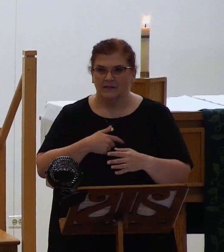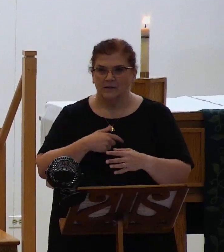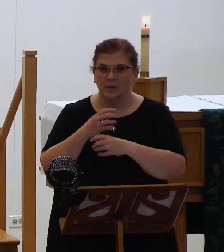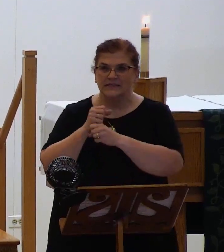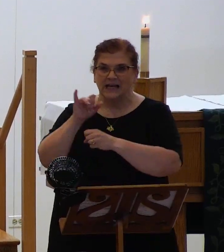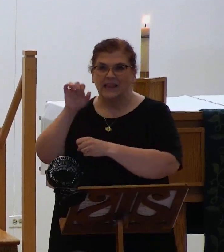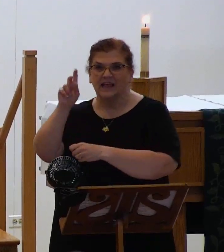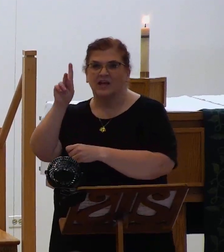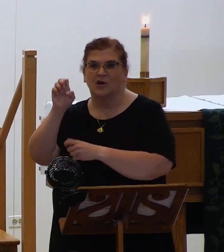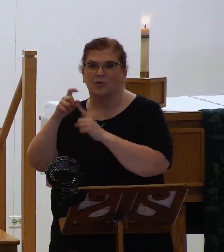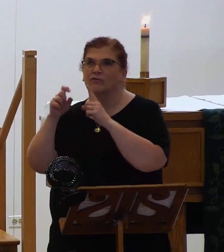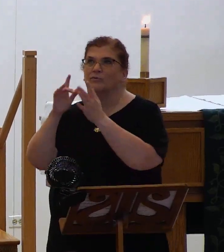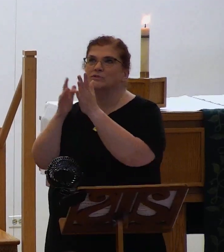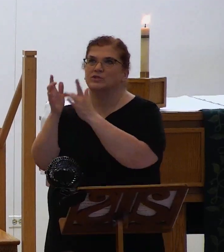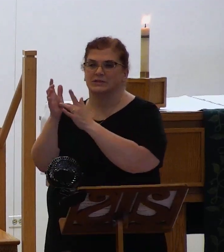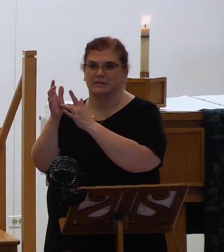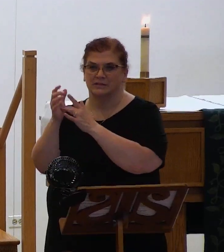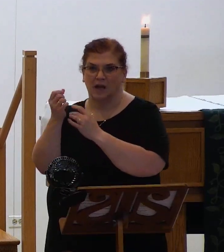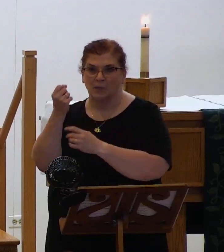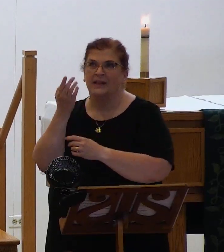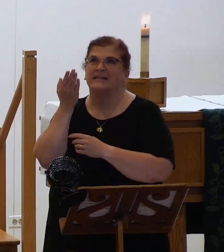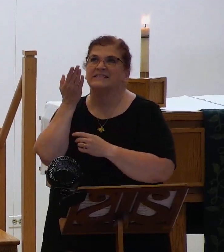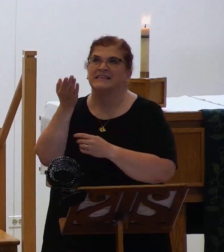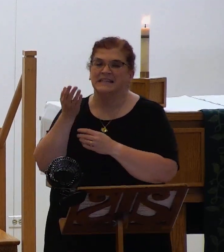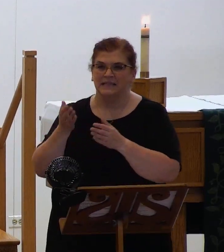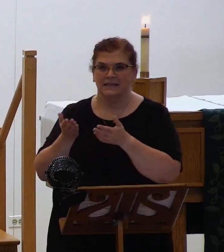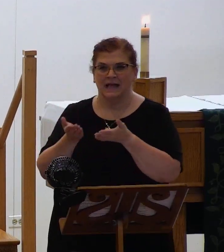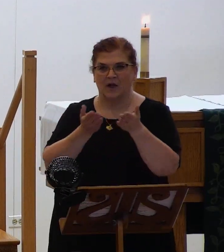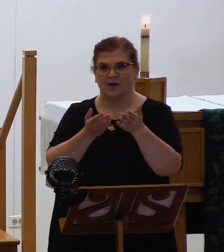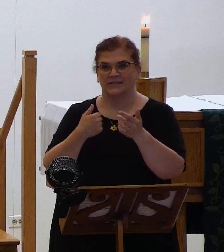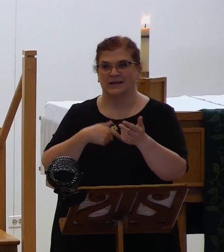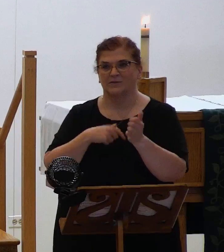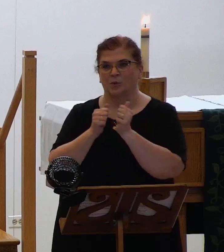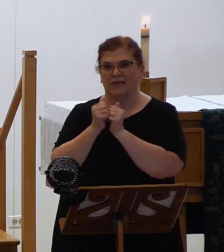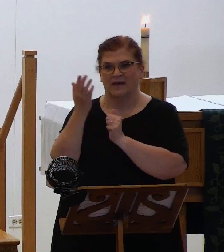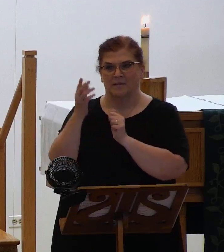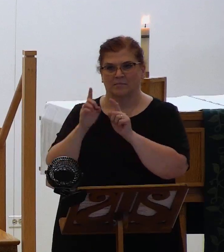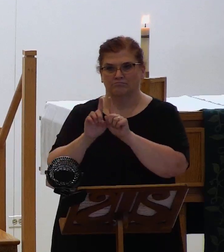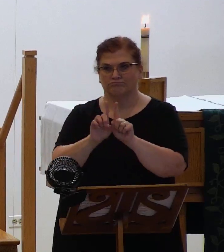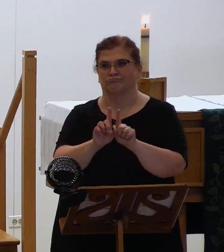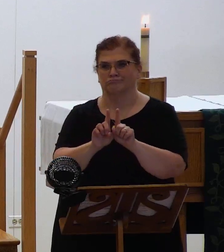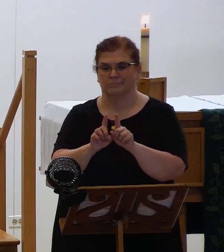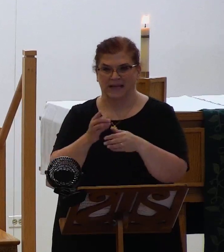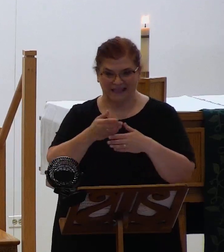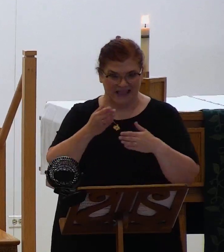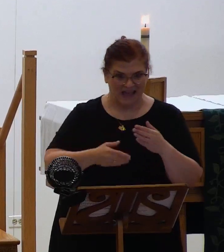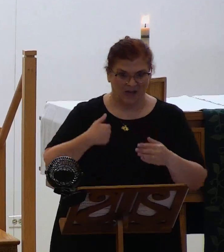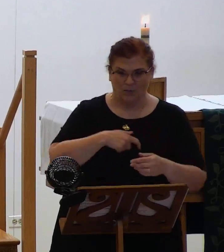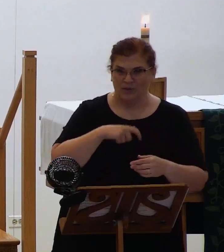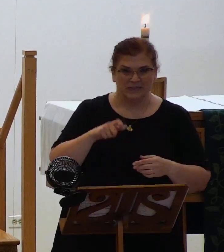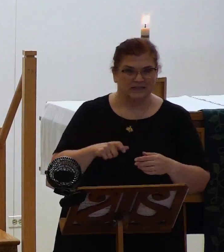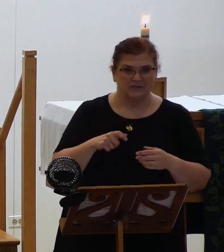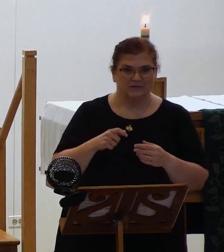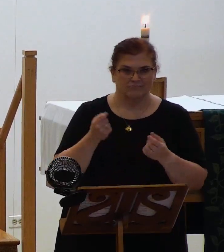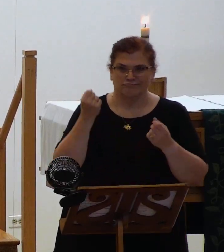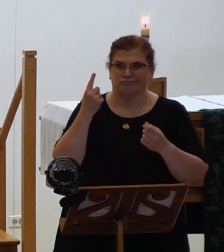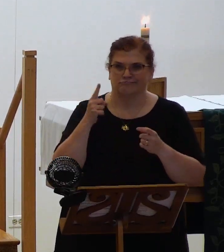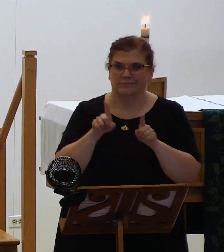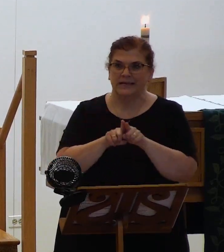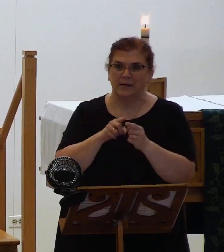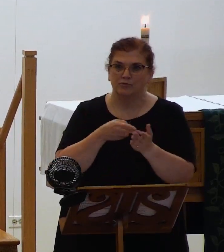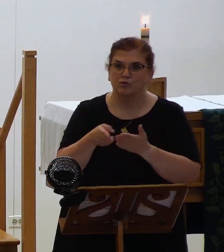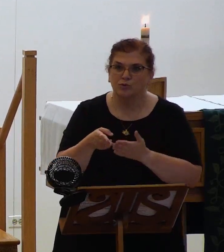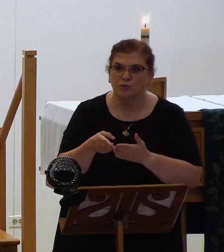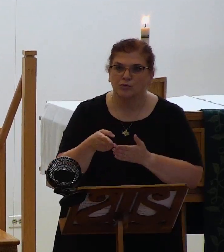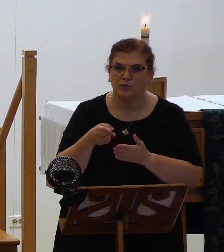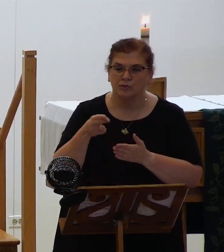Jesus, and we realize that he carries us with him. In the end, we have to come to the same truth that the